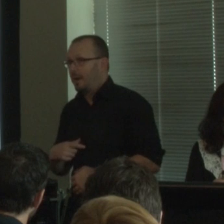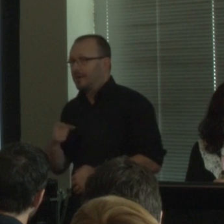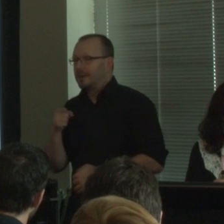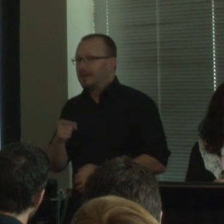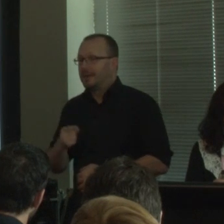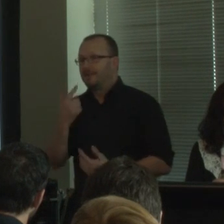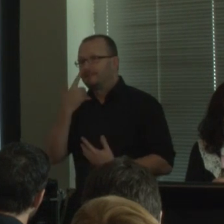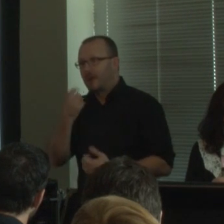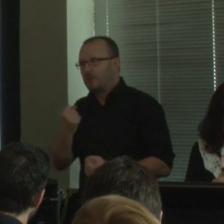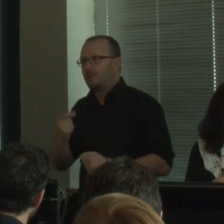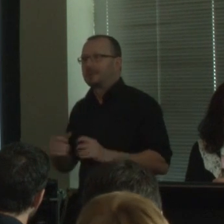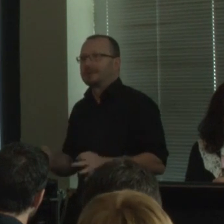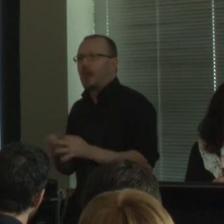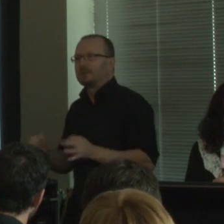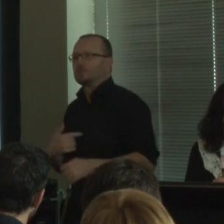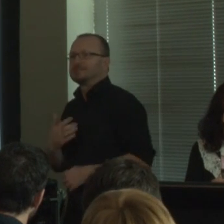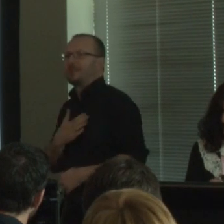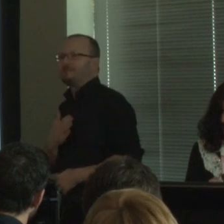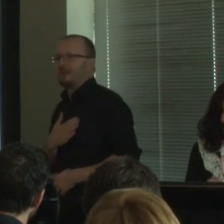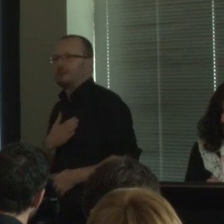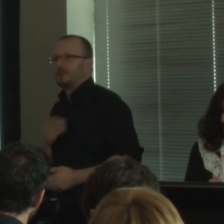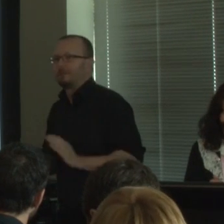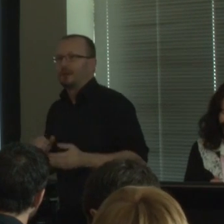much safer occupation than mining.